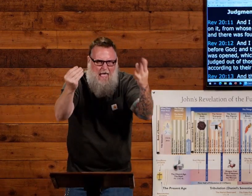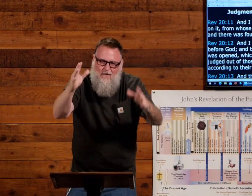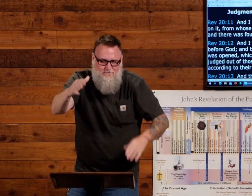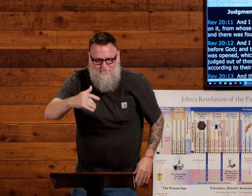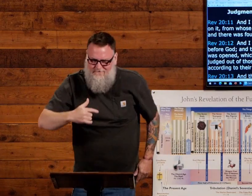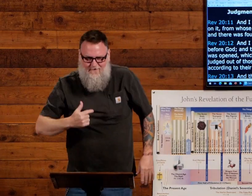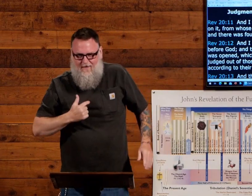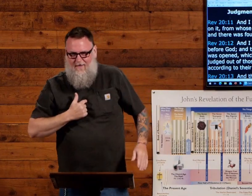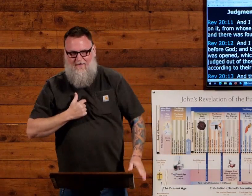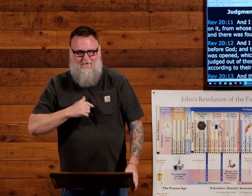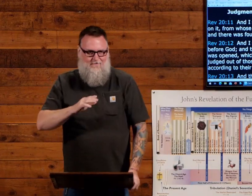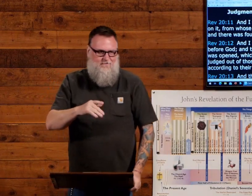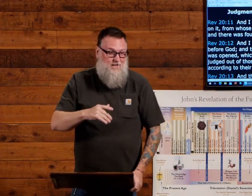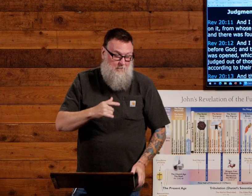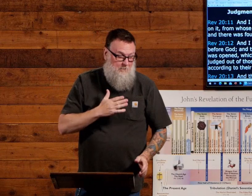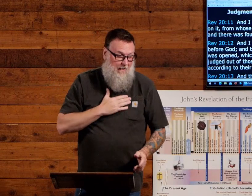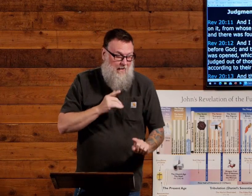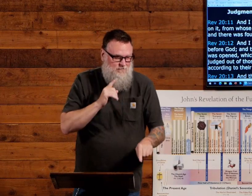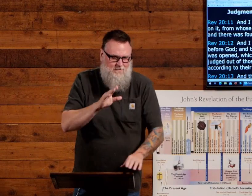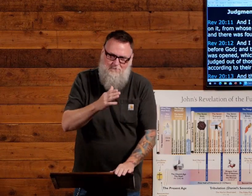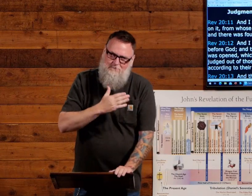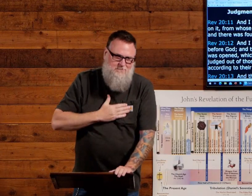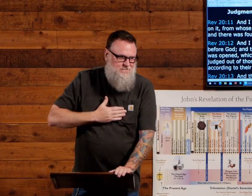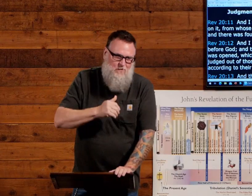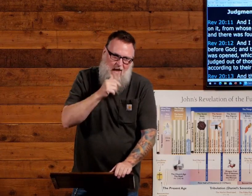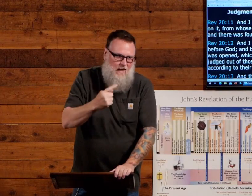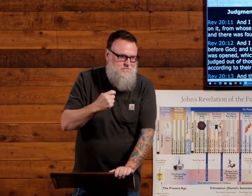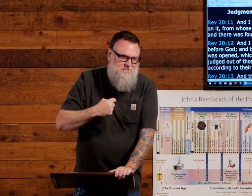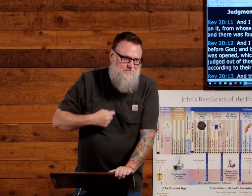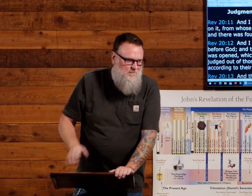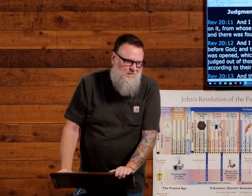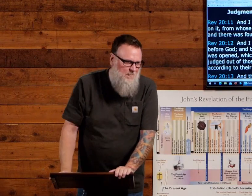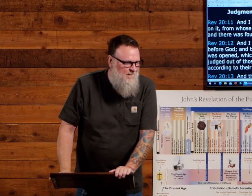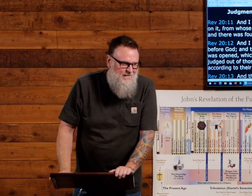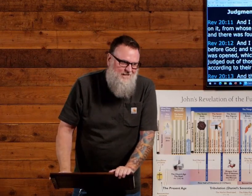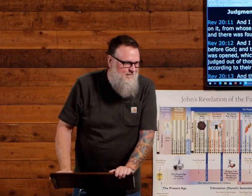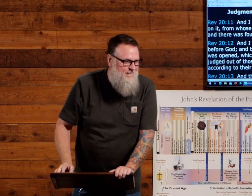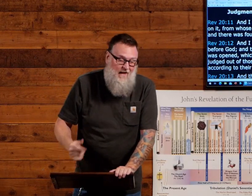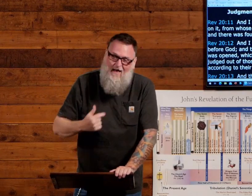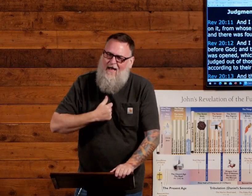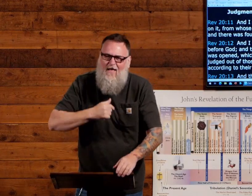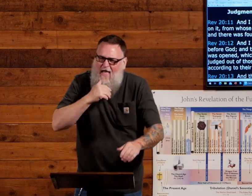Some say, well, James, this and that, whatever. My answer is, please don't ask me.